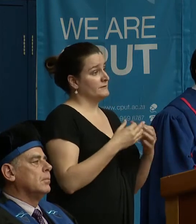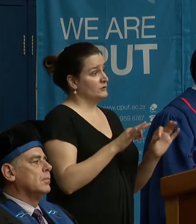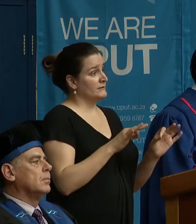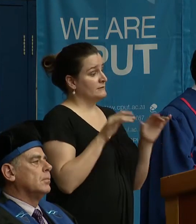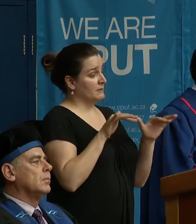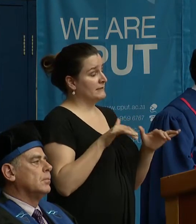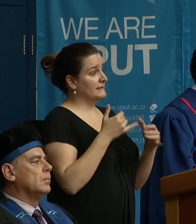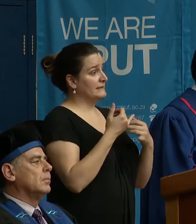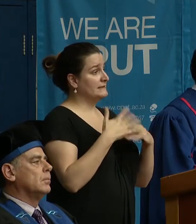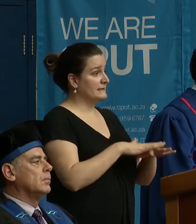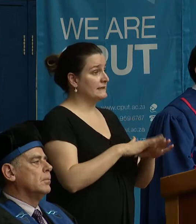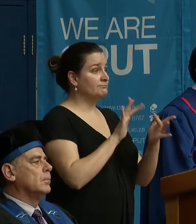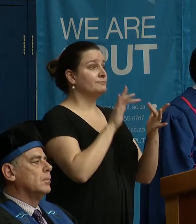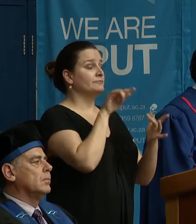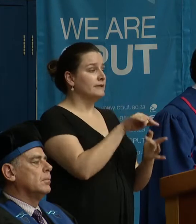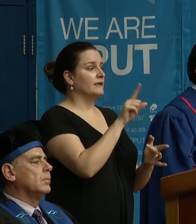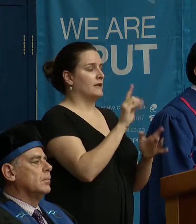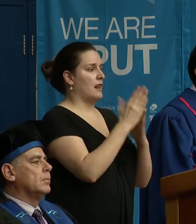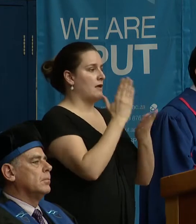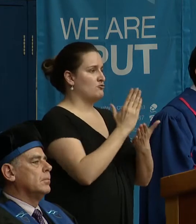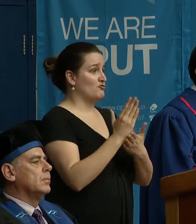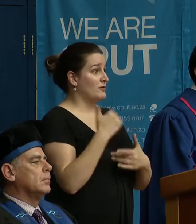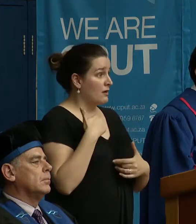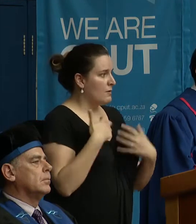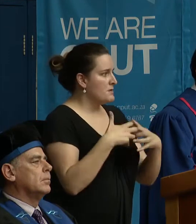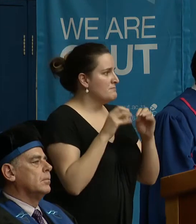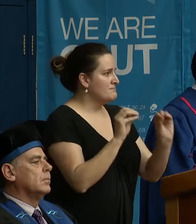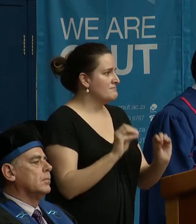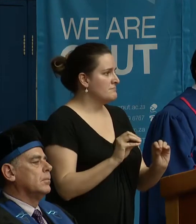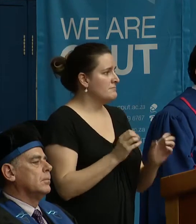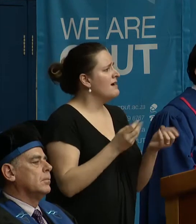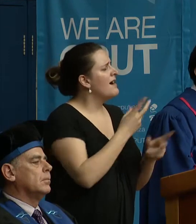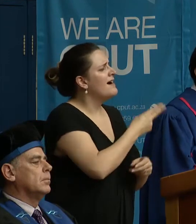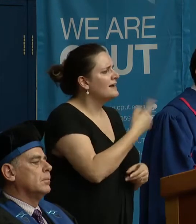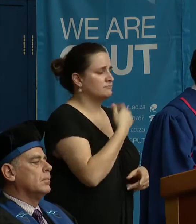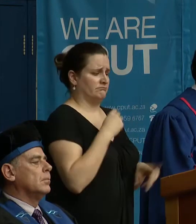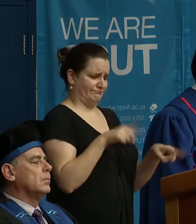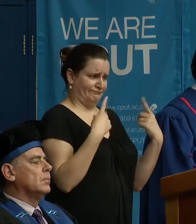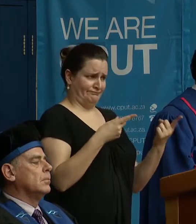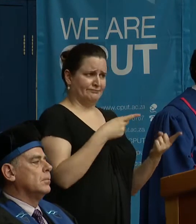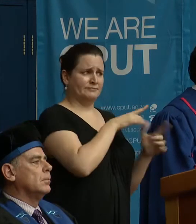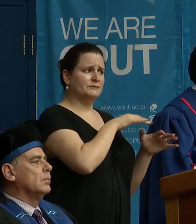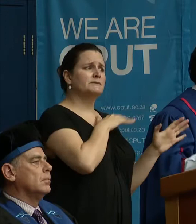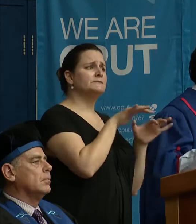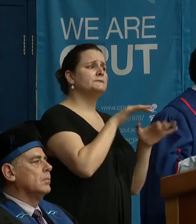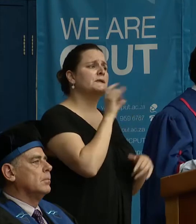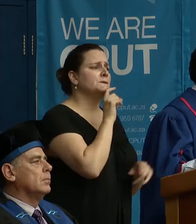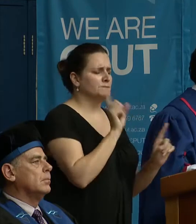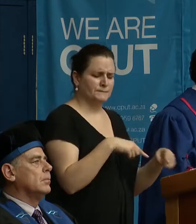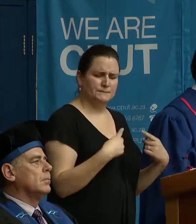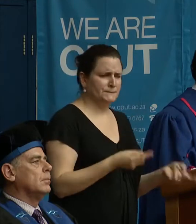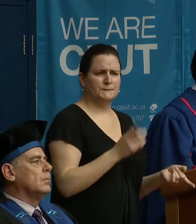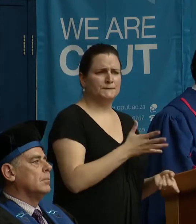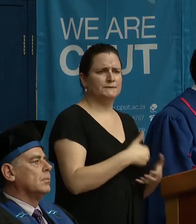to 100 libraries in Cape Town, our critics again said it wouldn't work. They said that people would not use it, that the technology that we